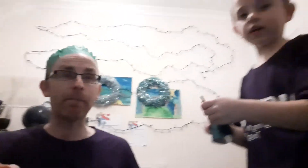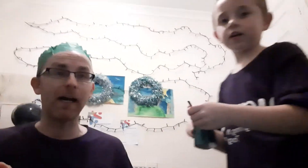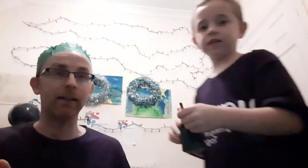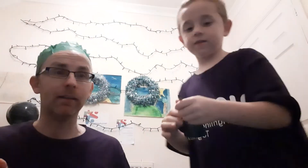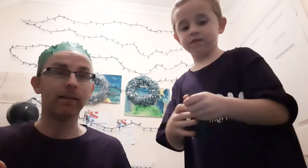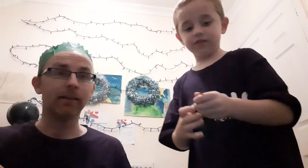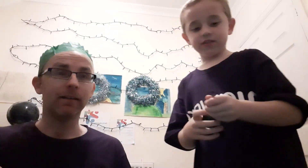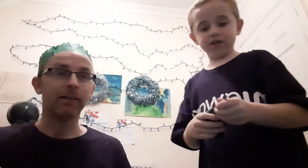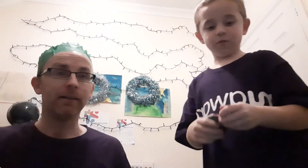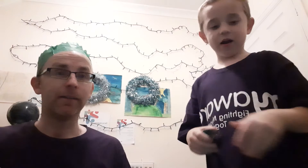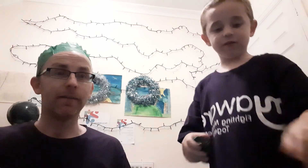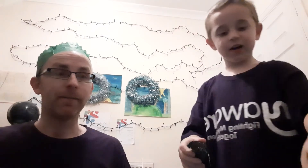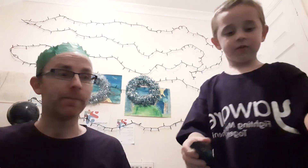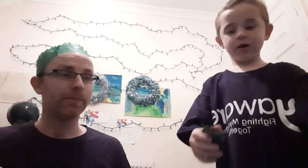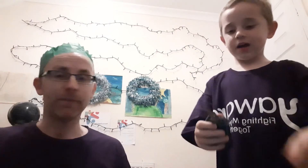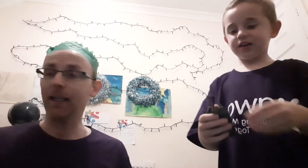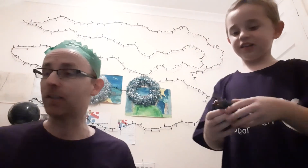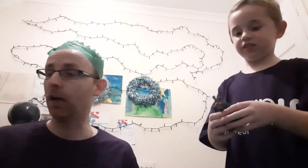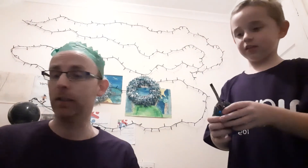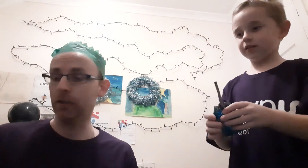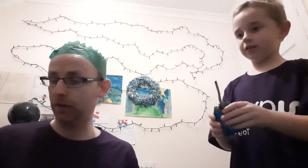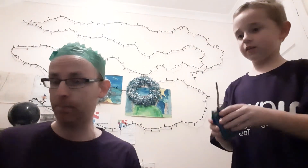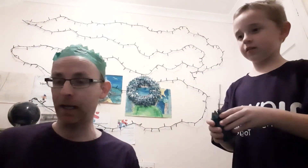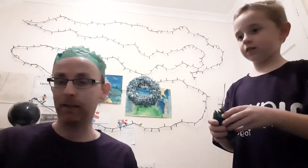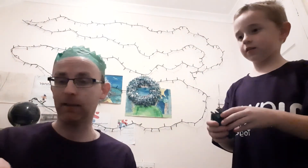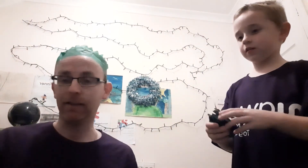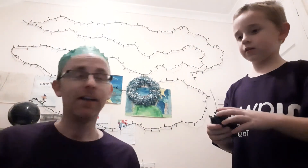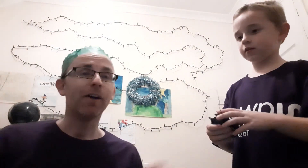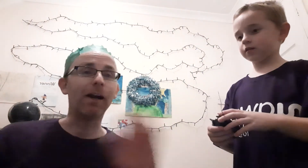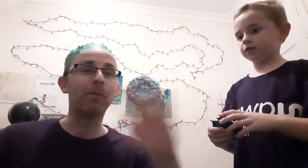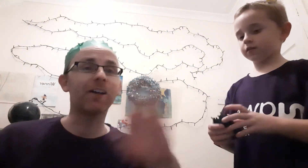bang. Where it's gone. It already banged. Right,